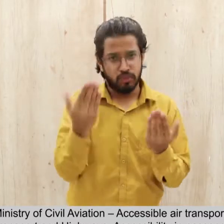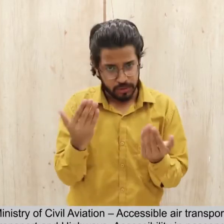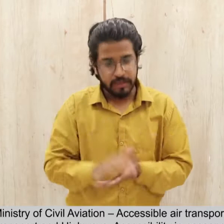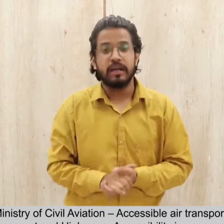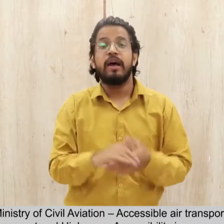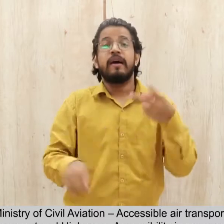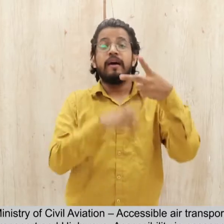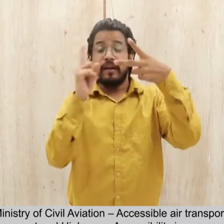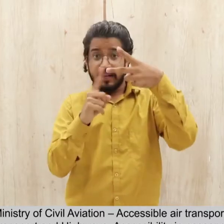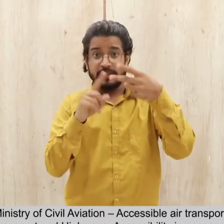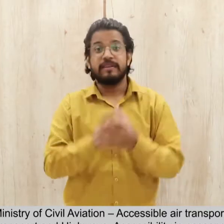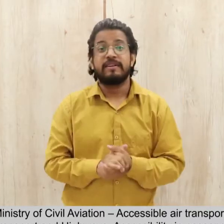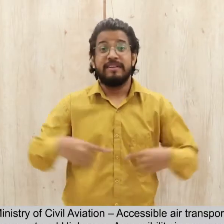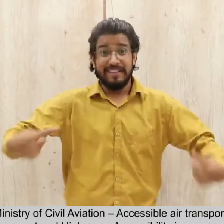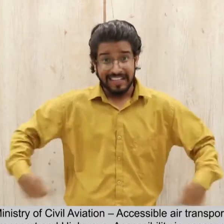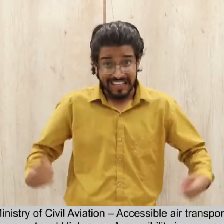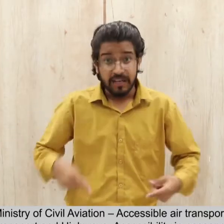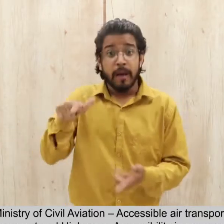Accessibility in passenger road transport.